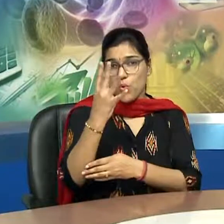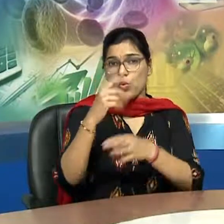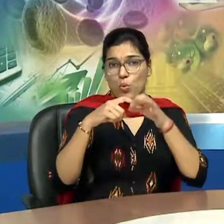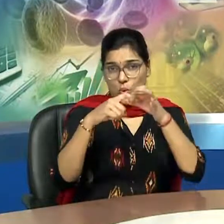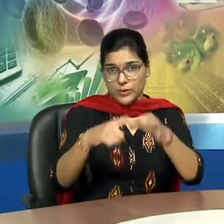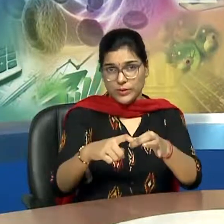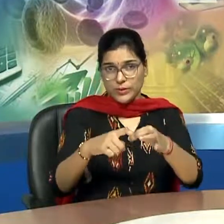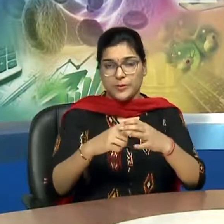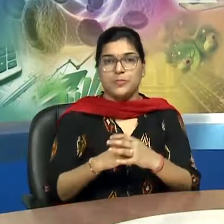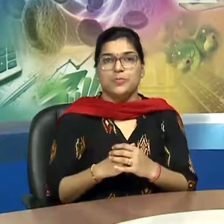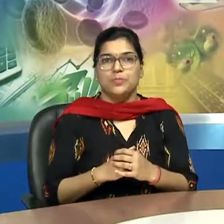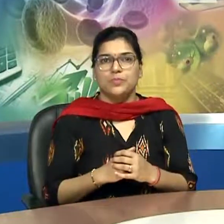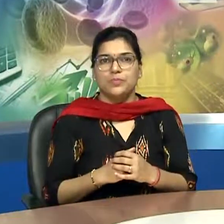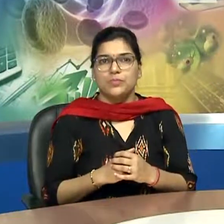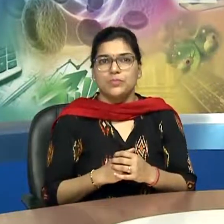This is question number 4.